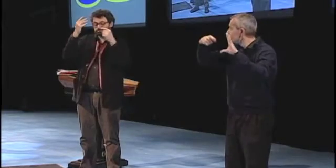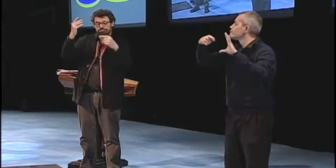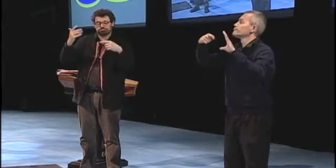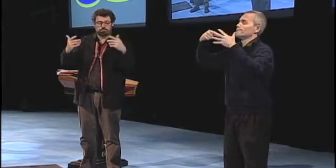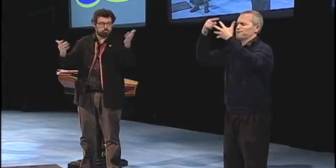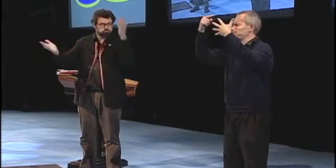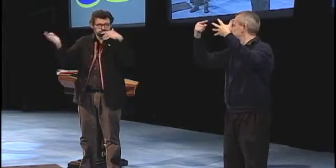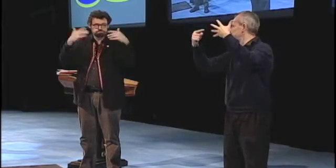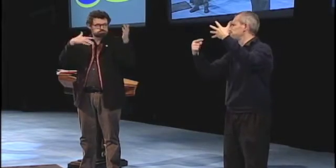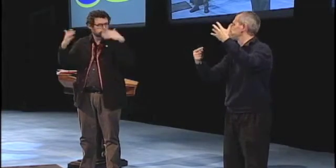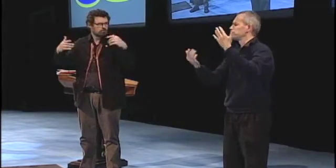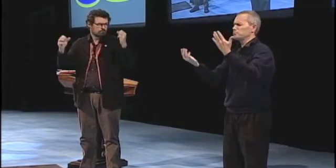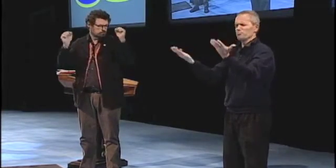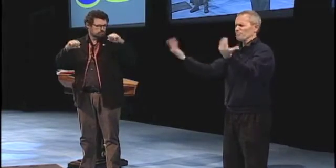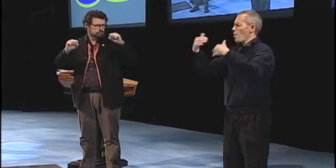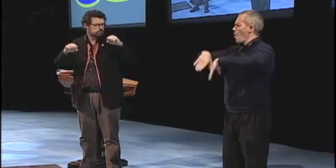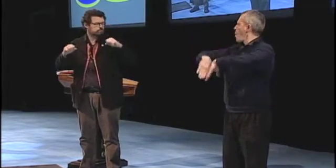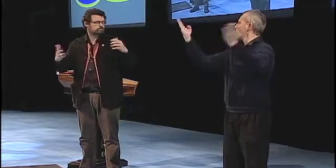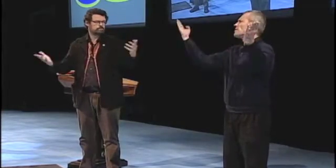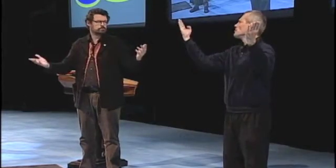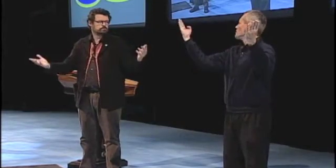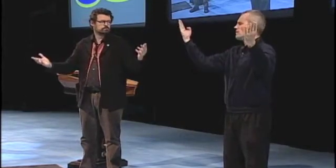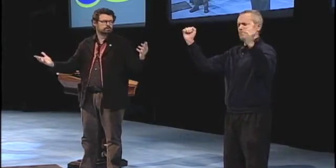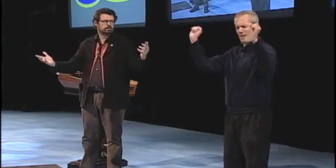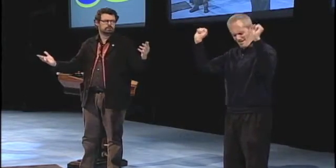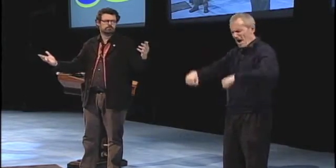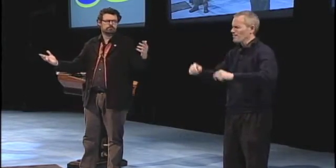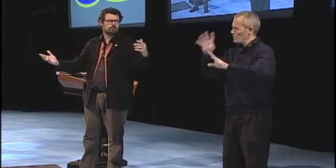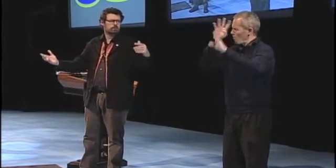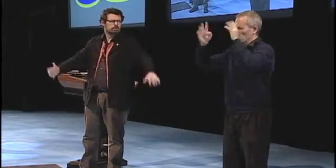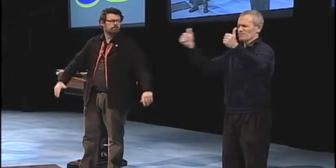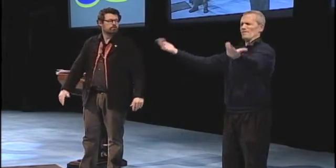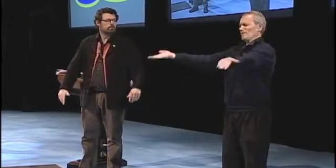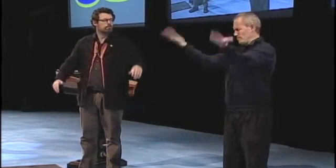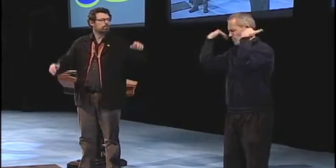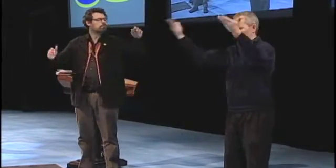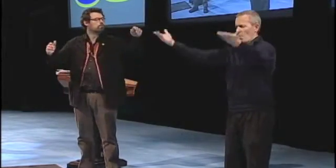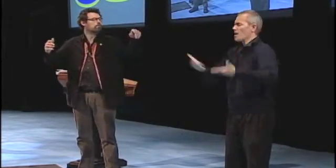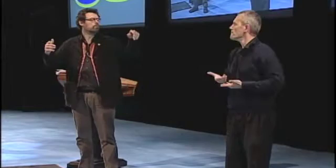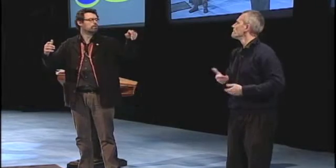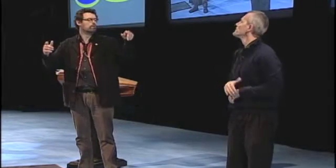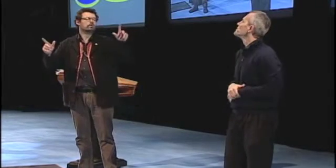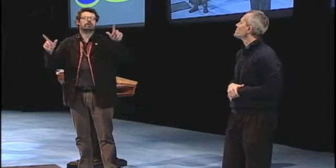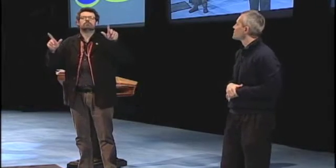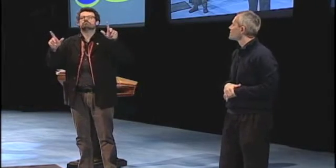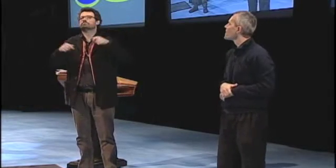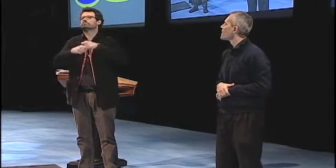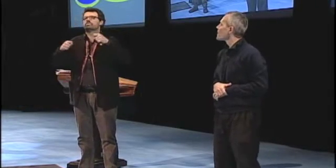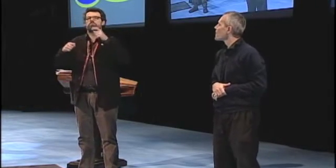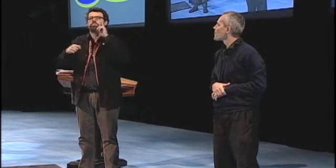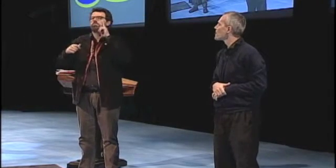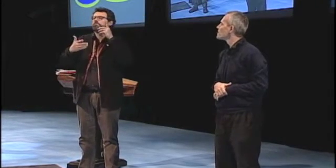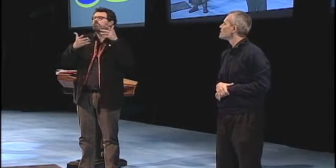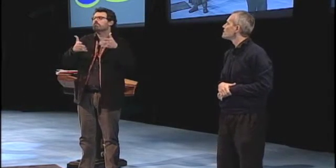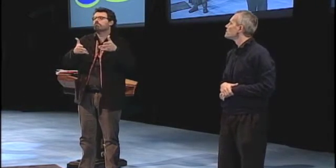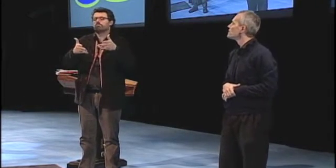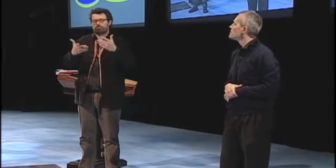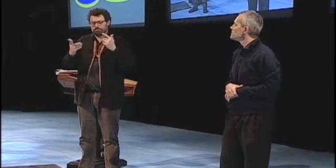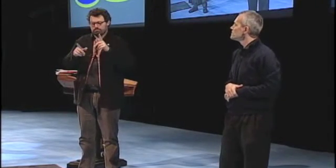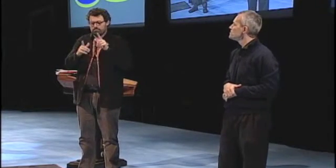cinema. I mean, it's a nearly endless list. There's just such a huge open field for creation,